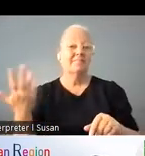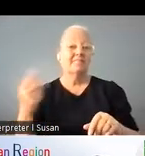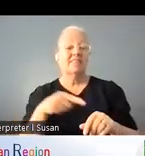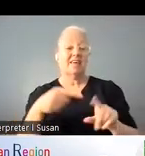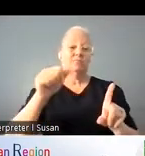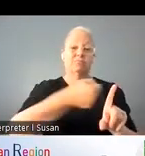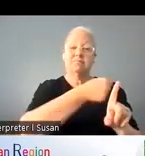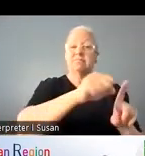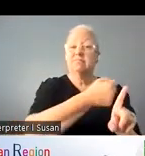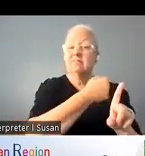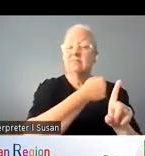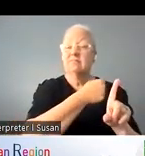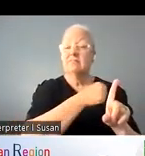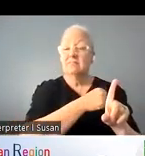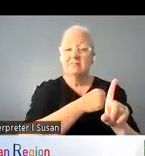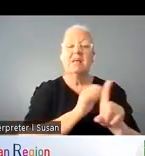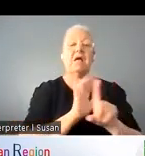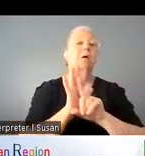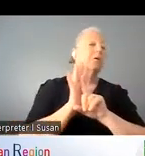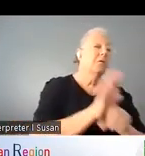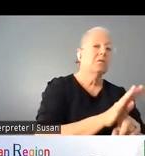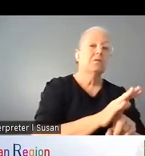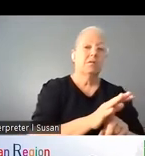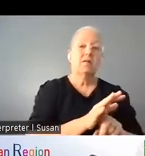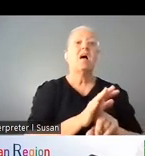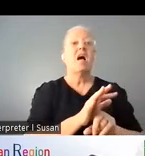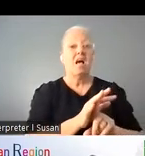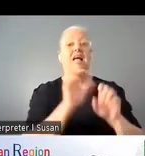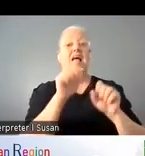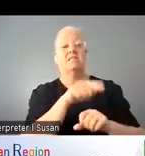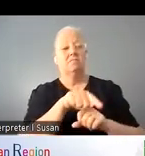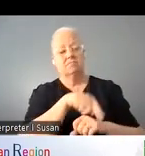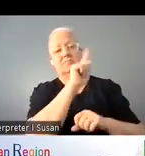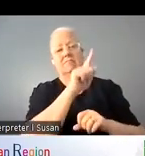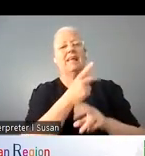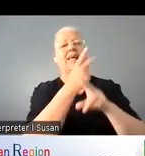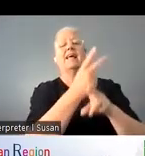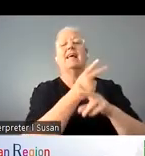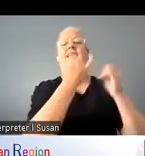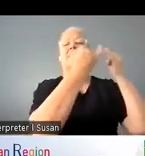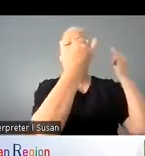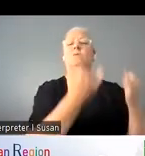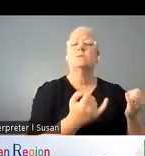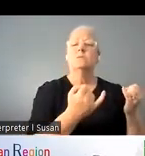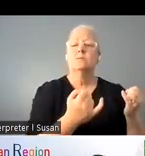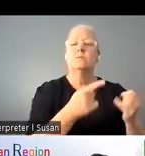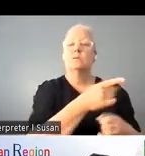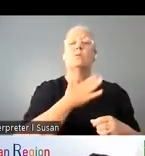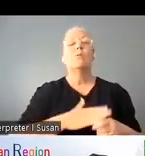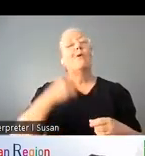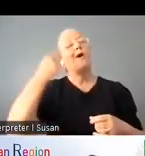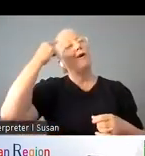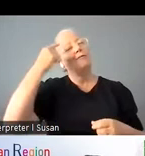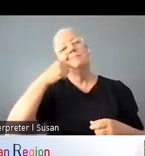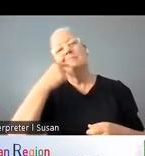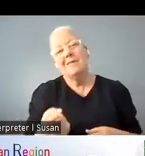ourselves to the social care institution. Often our thoughts and opinions are ignored because maybe they think that